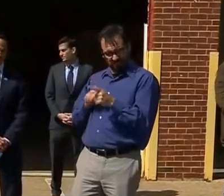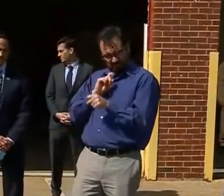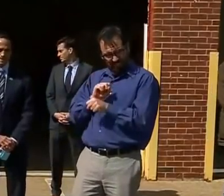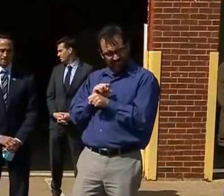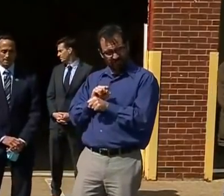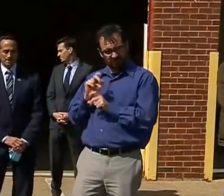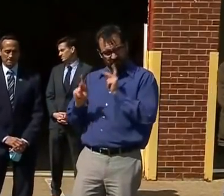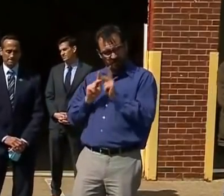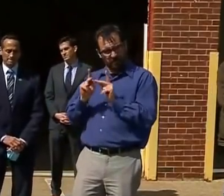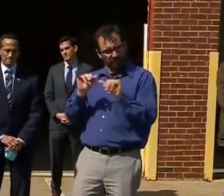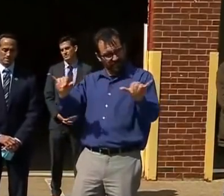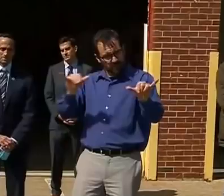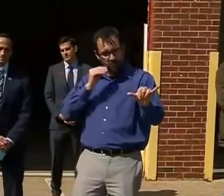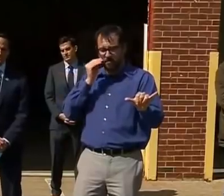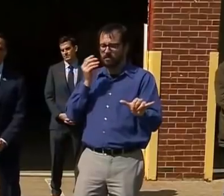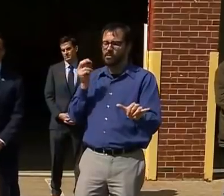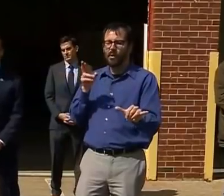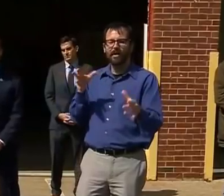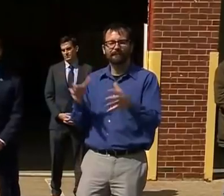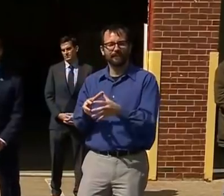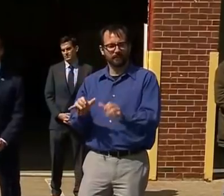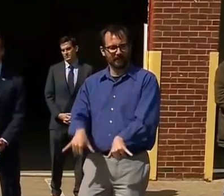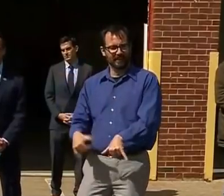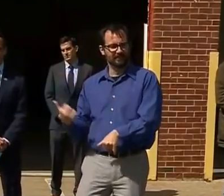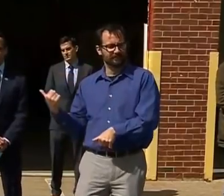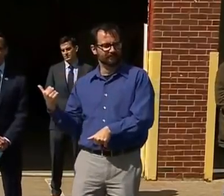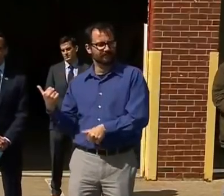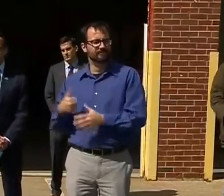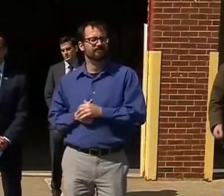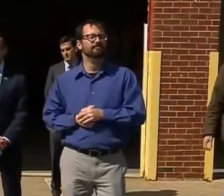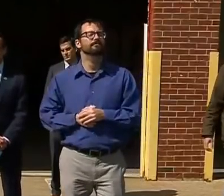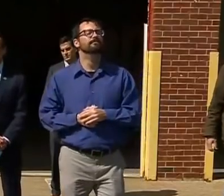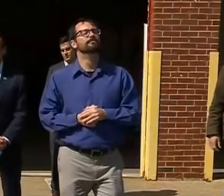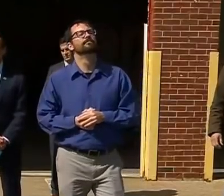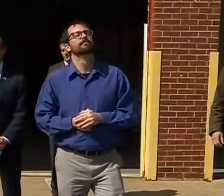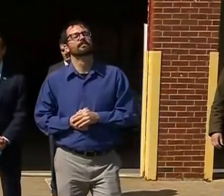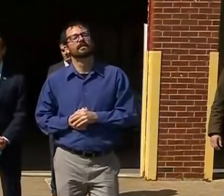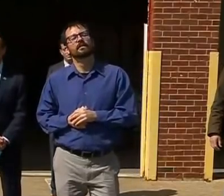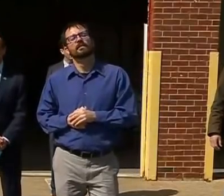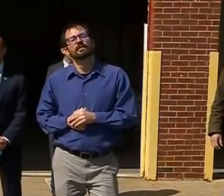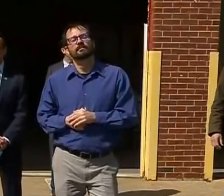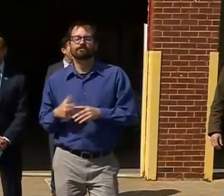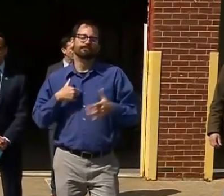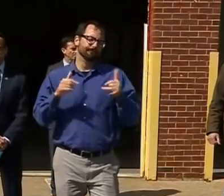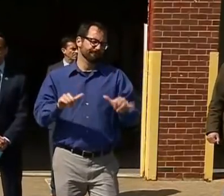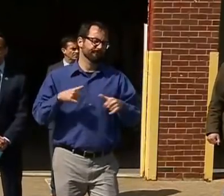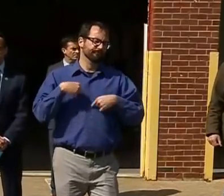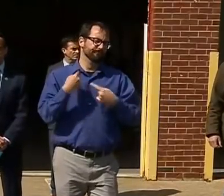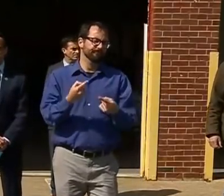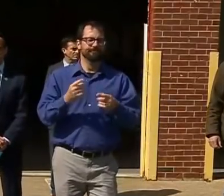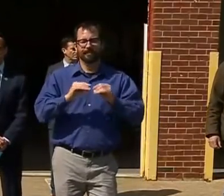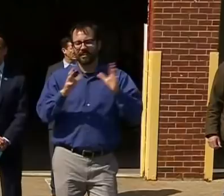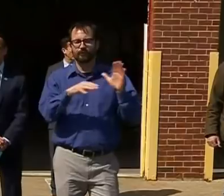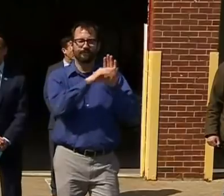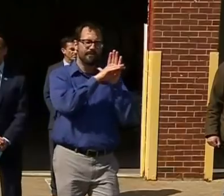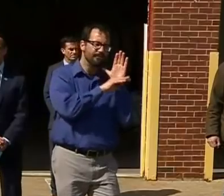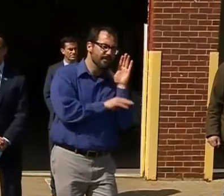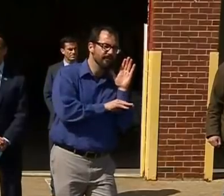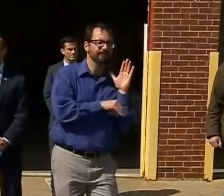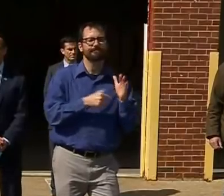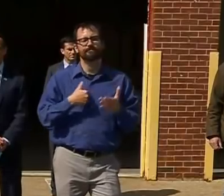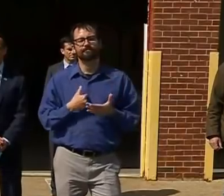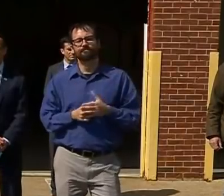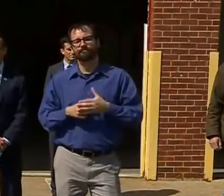pretty clear in both our messaging, our guidance, our advisories, and our orders about how important it is